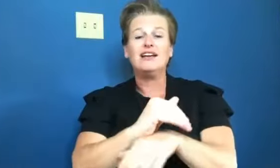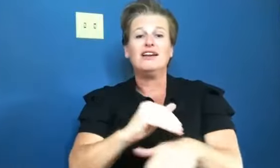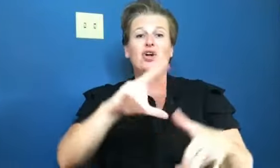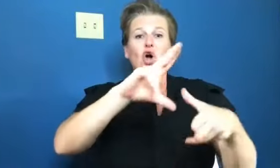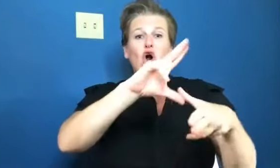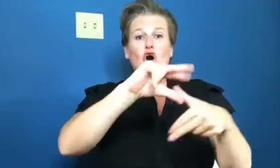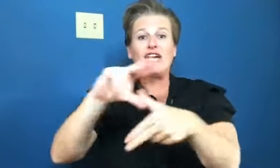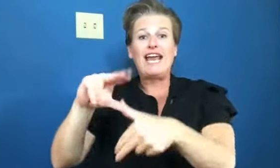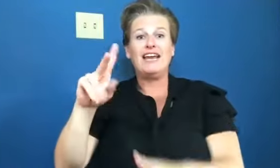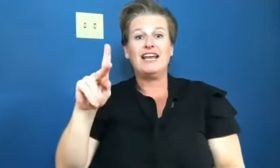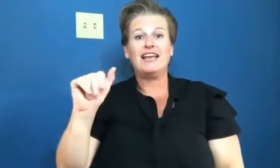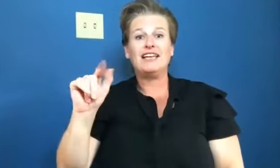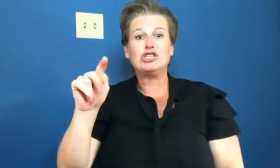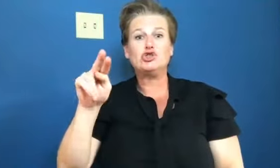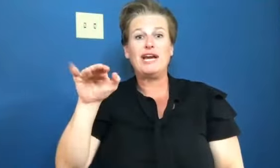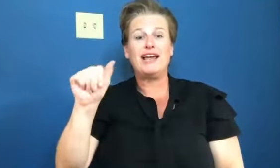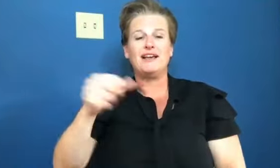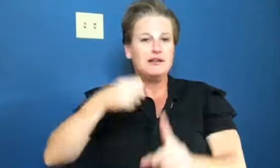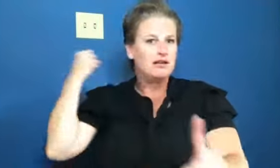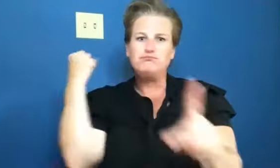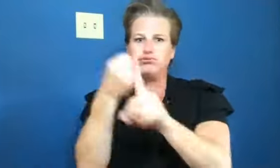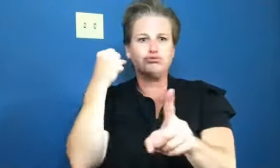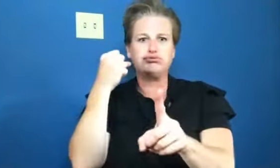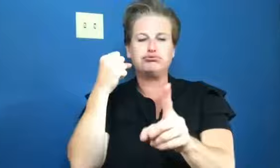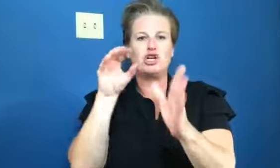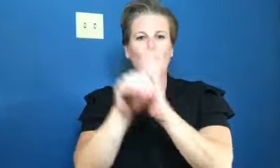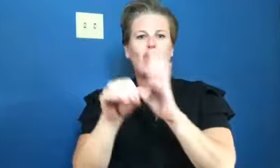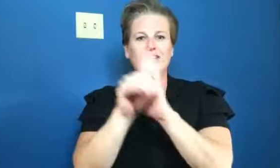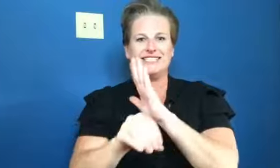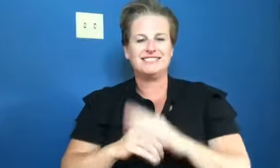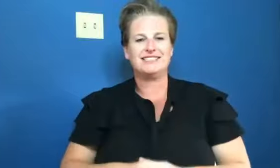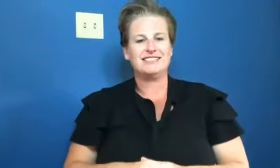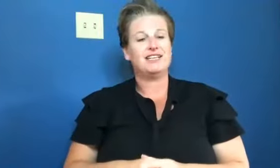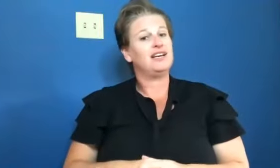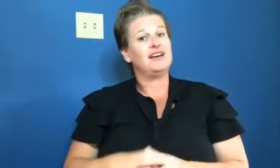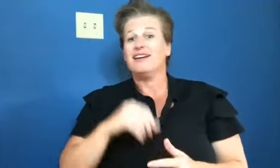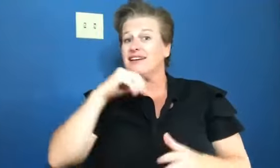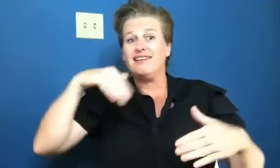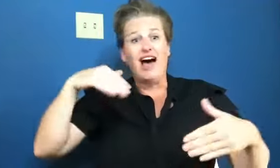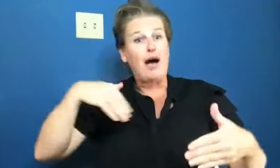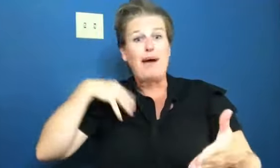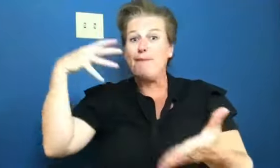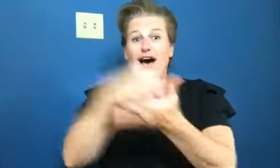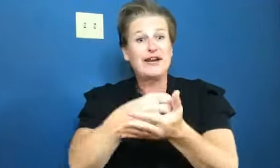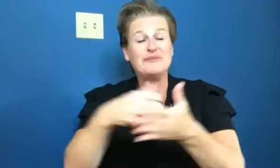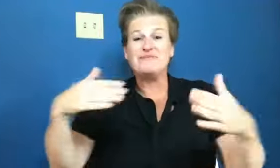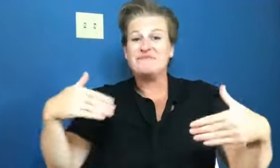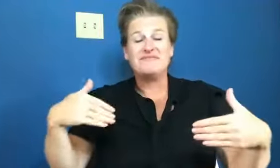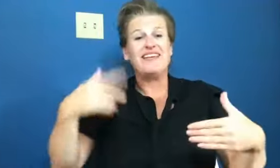That's not my bottom. I'm a long bottom Al-Anon. It takes a lot to bring me down because I've spent my life being bulletproof and being